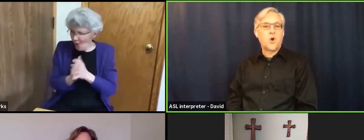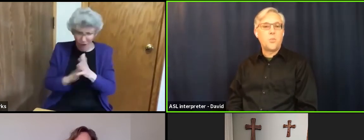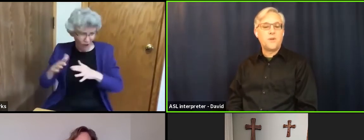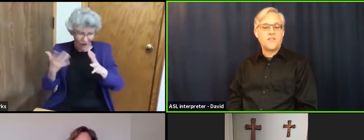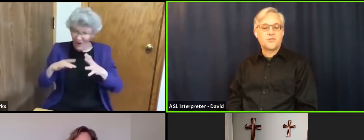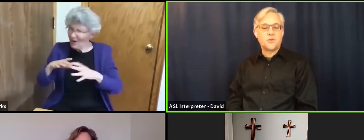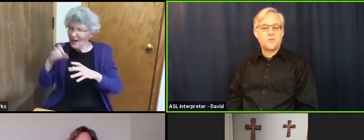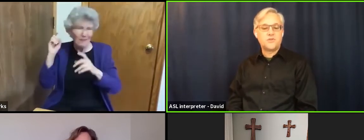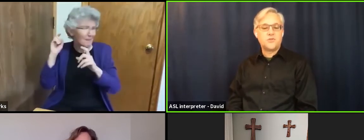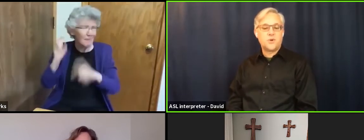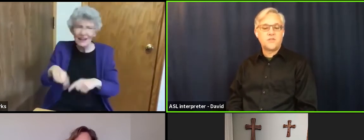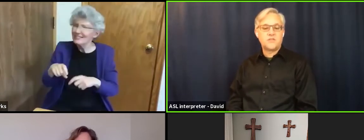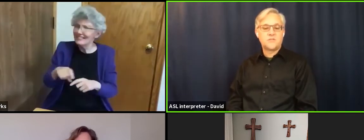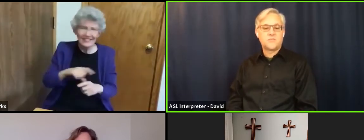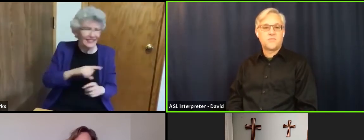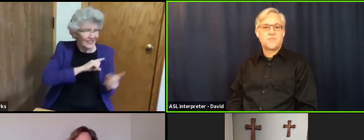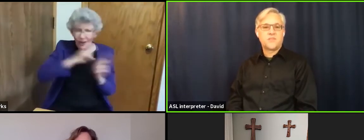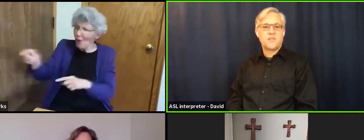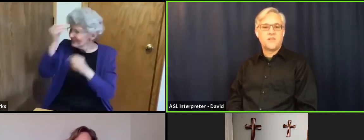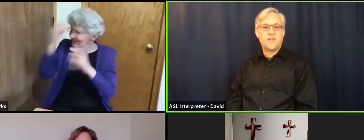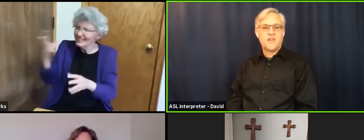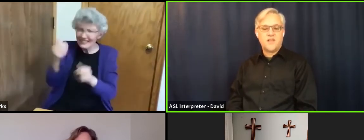while he was opening the scriptures to us?"